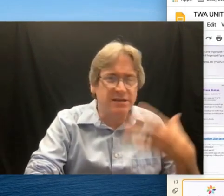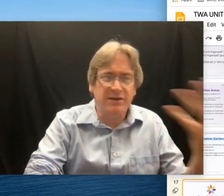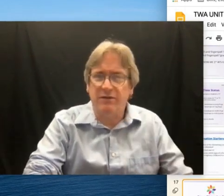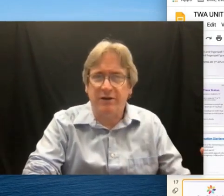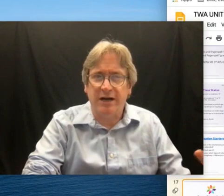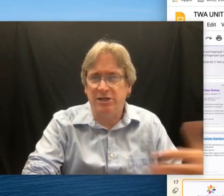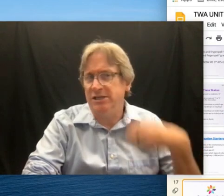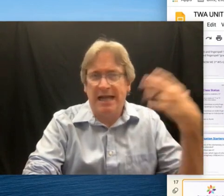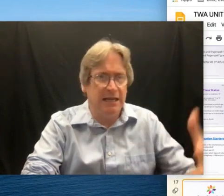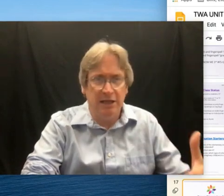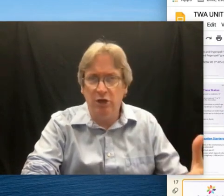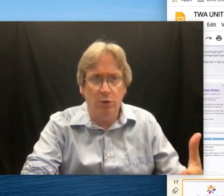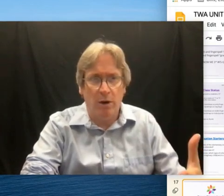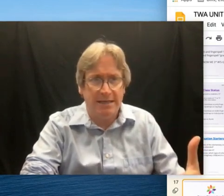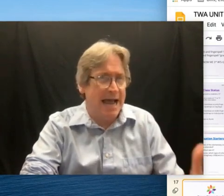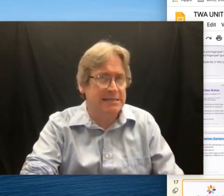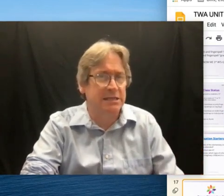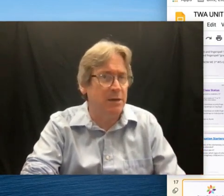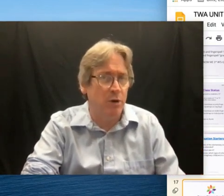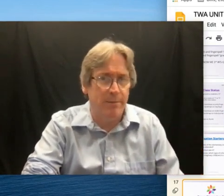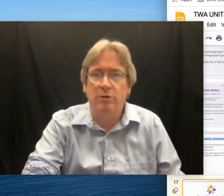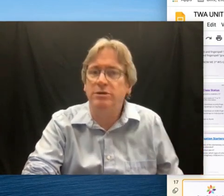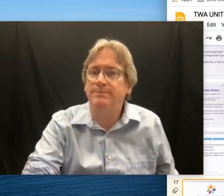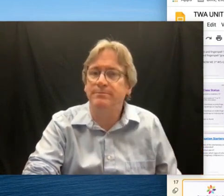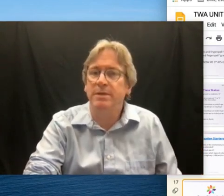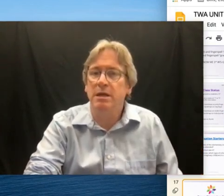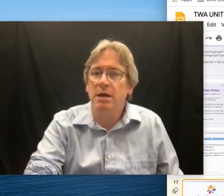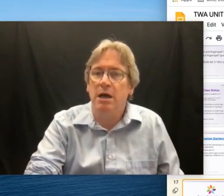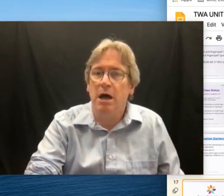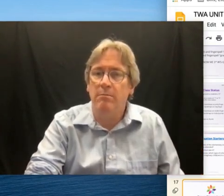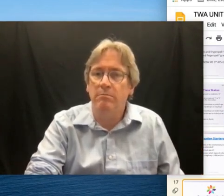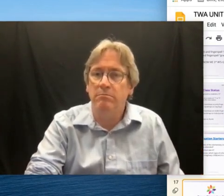And there are lots of different variations, like anything you would want to ask someone about.